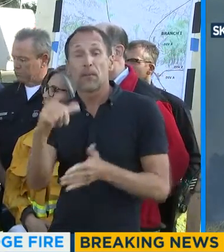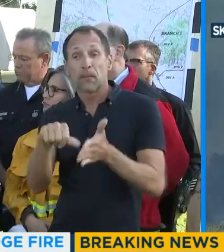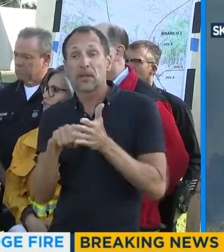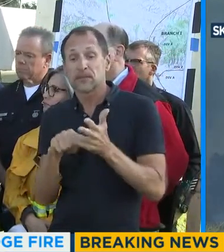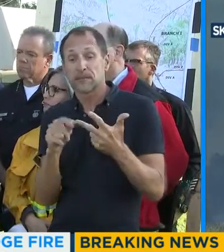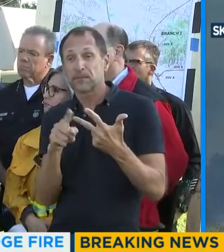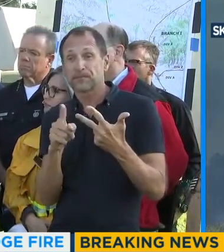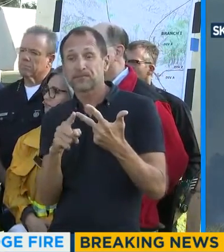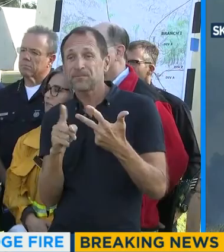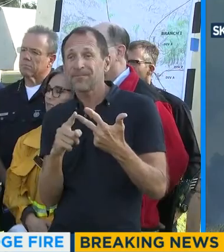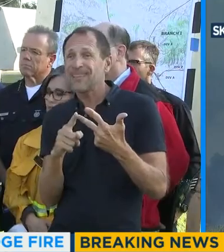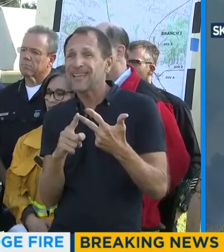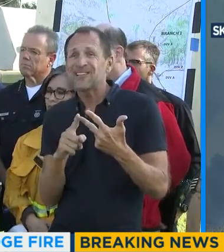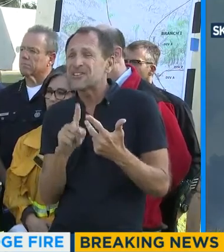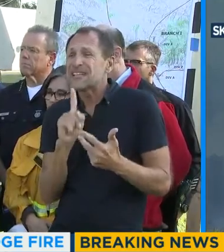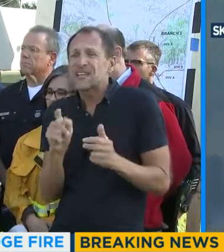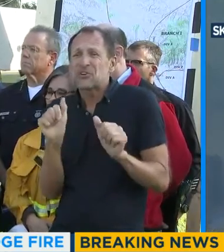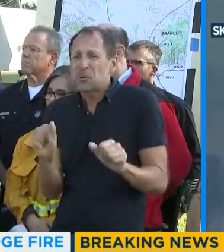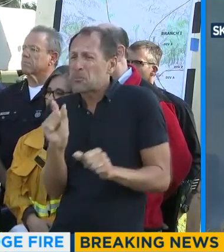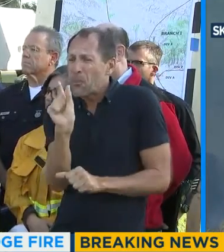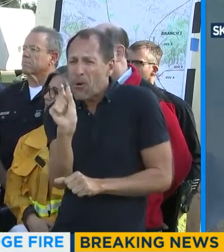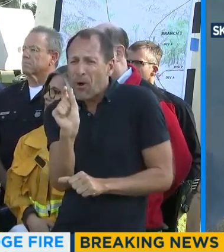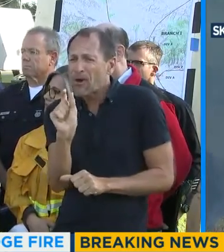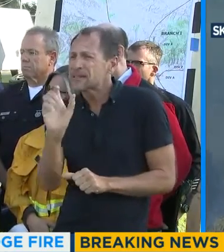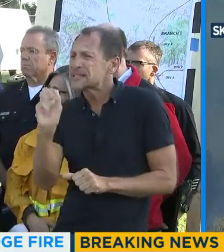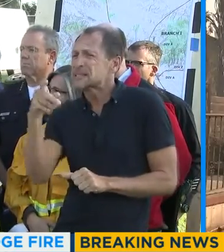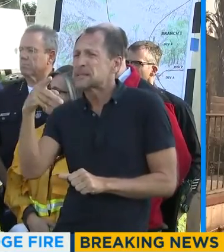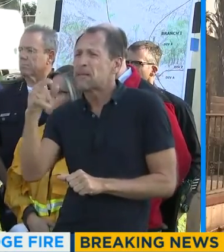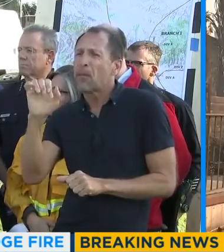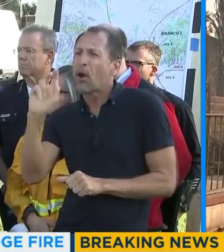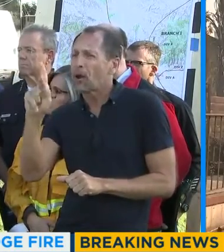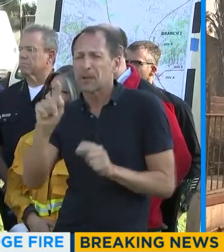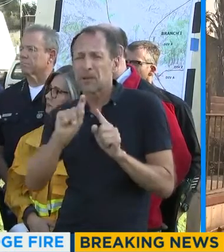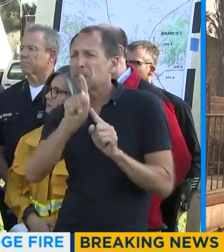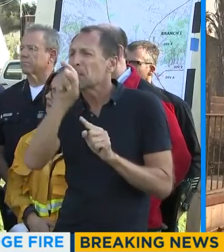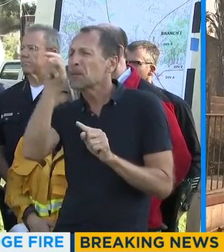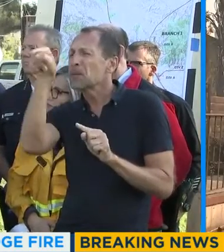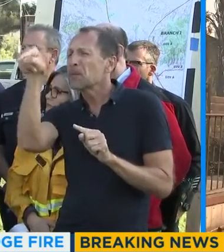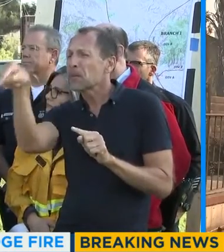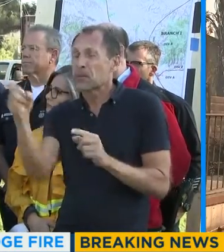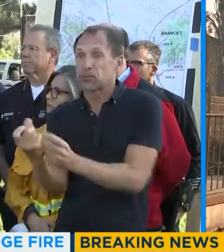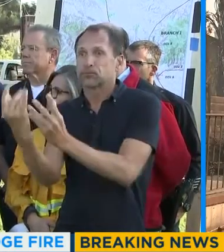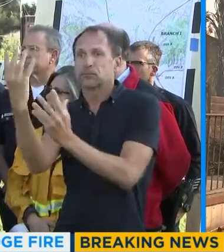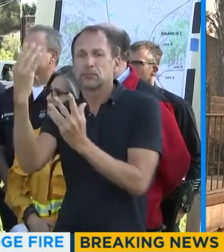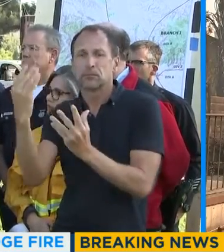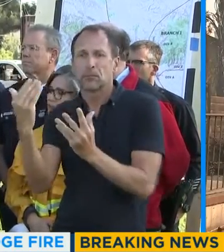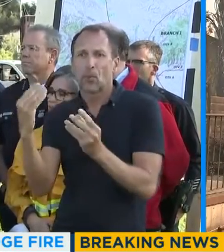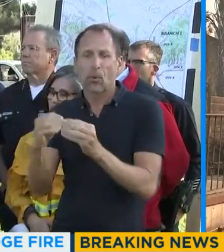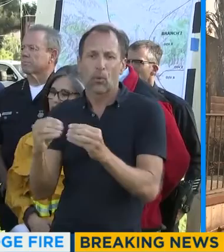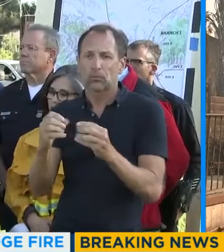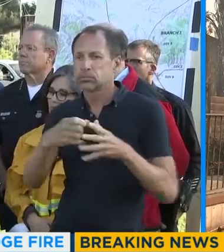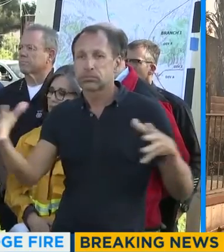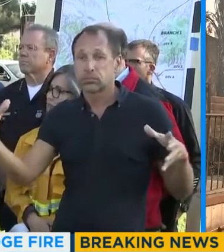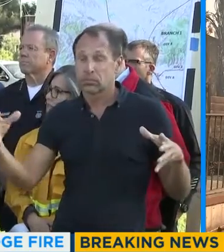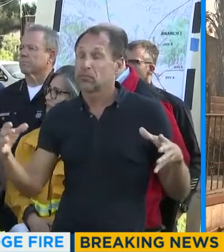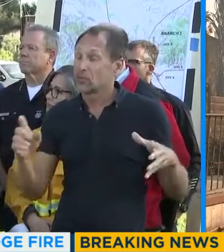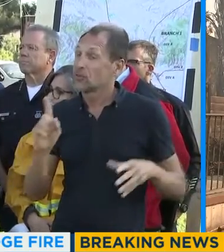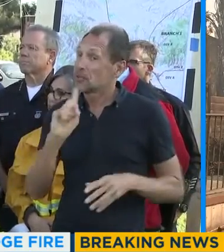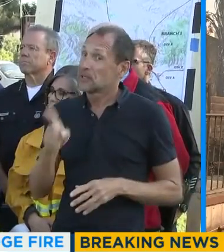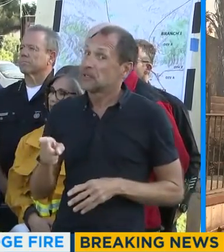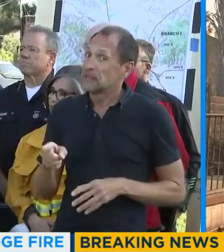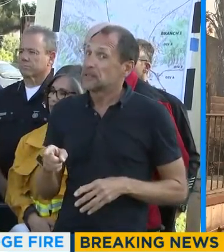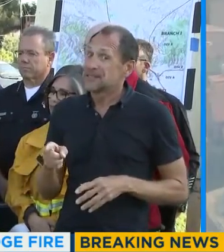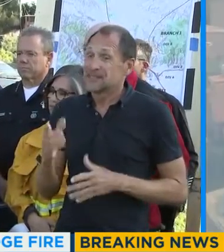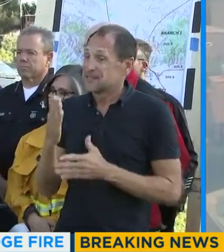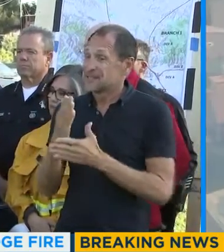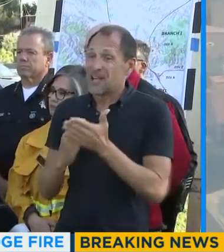an ember, it only takes one ember, can start another fire. And as I stated this morning, embers at this fire